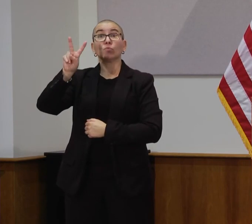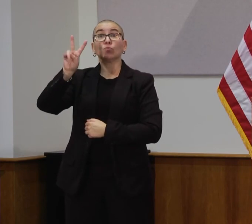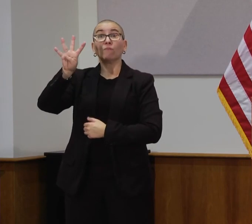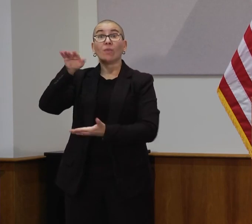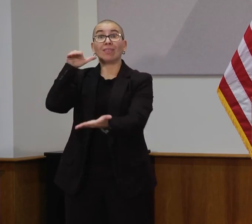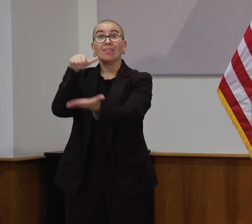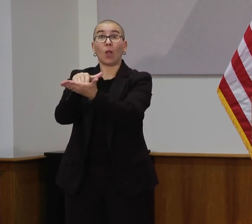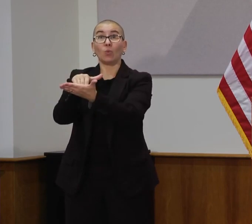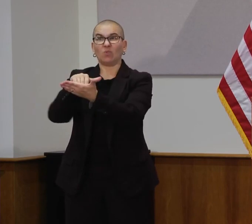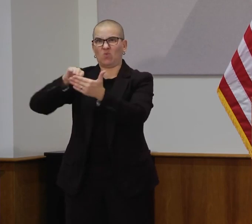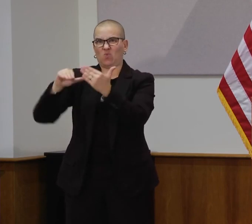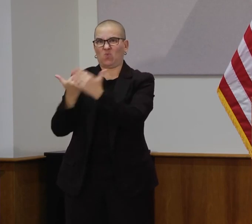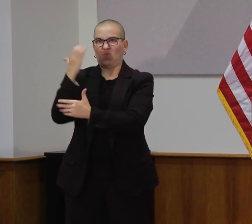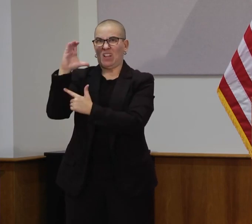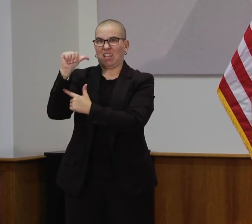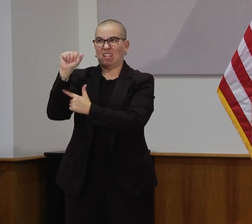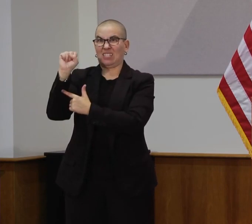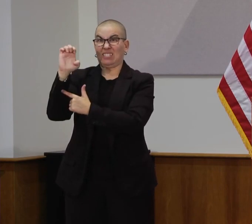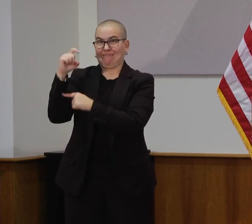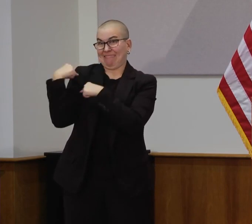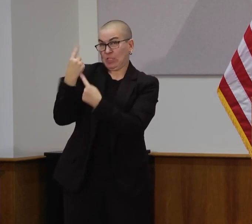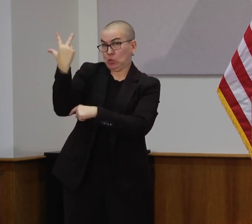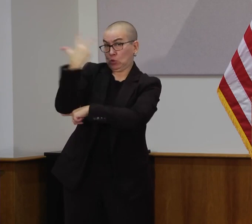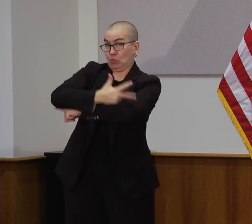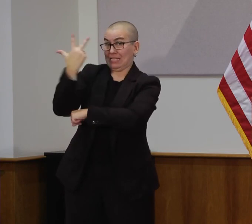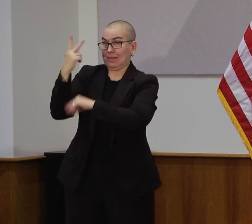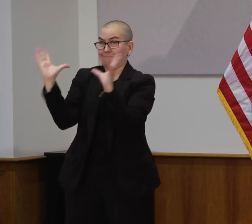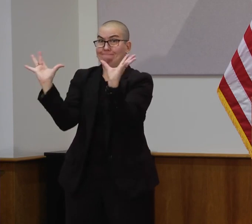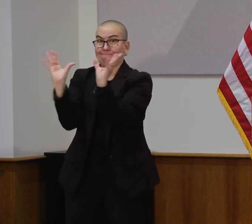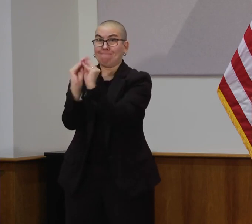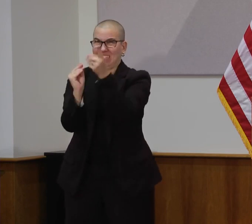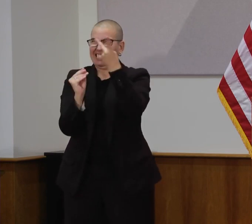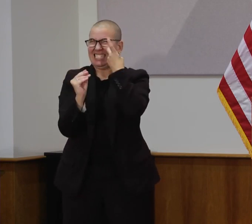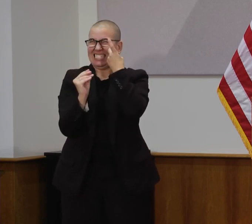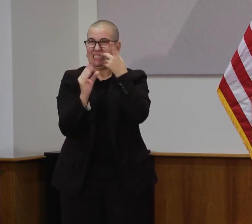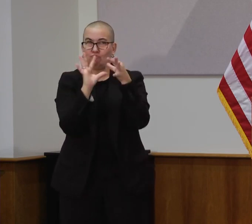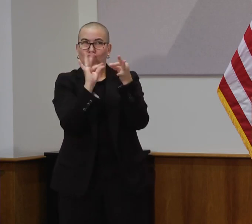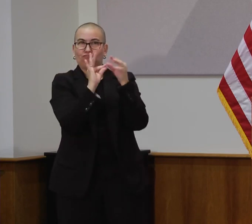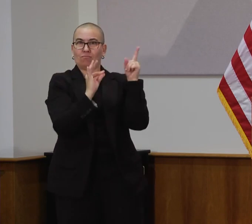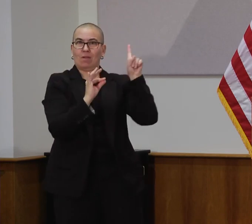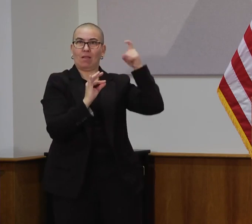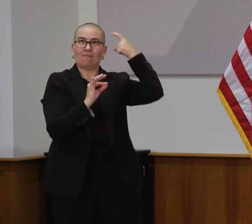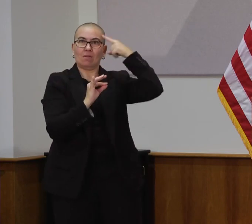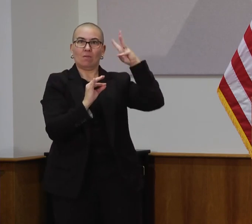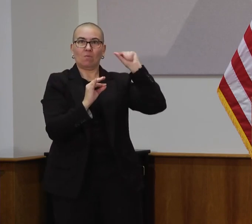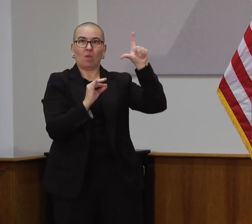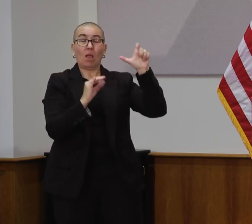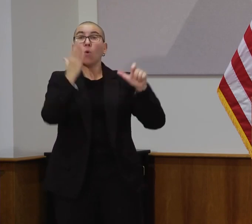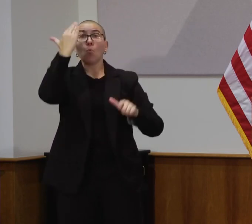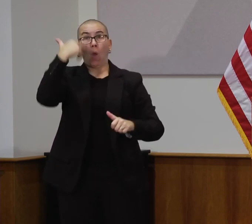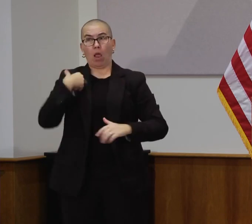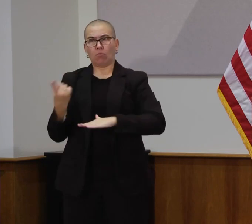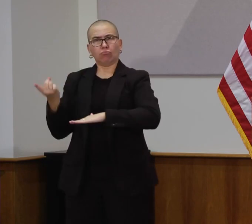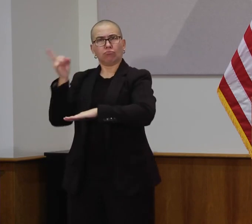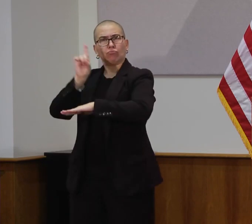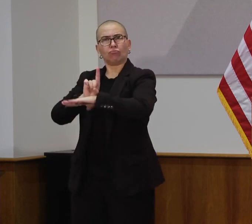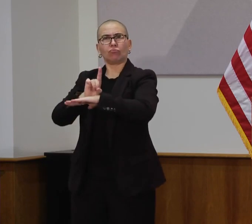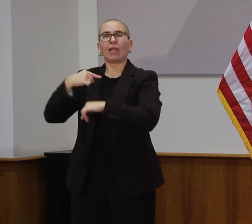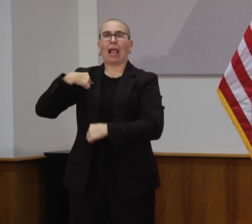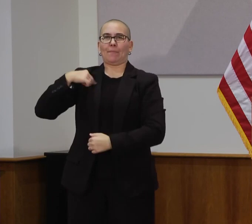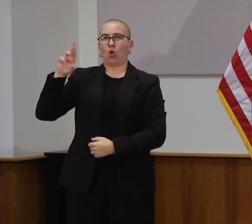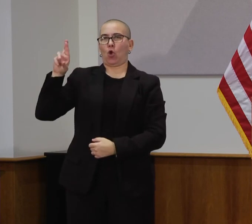over the last 3 days, as we heard our commissioner say. I am here today as a registered nurse and